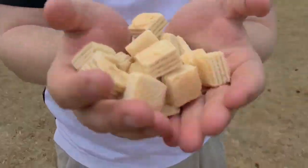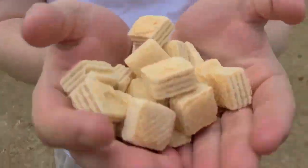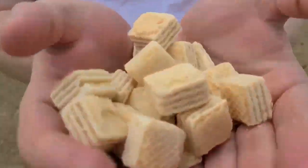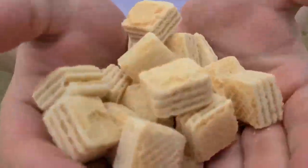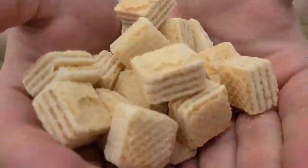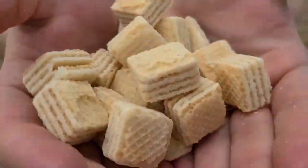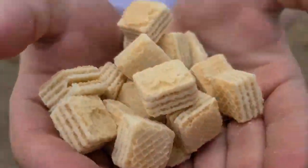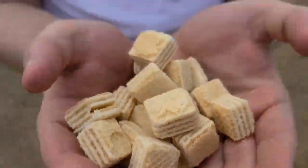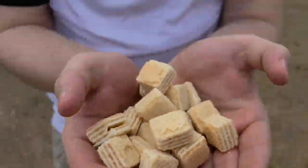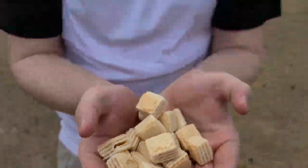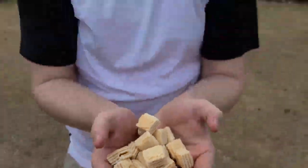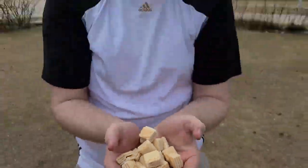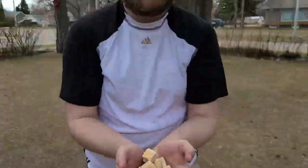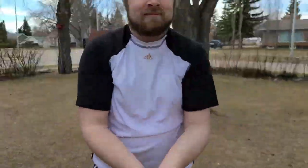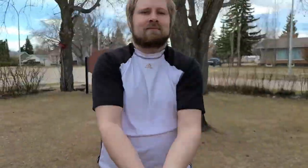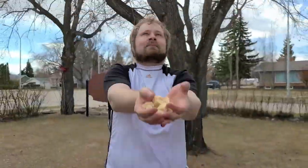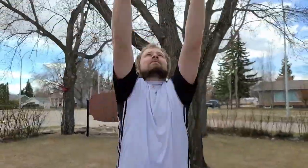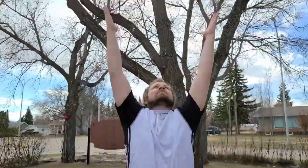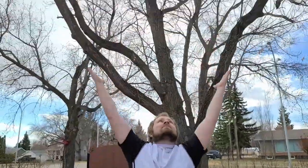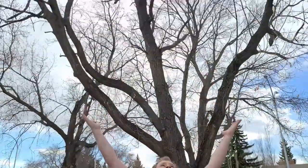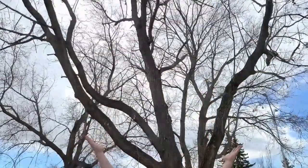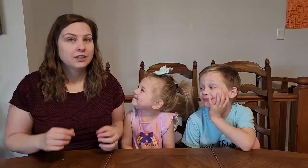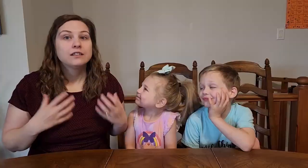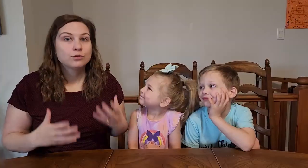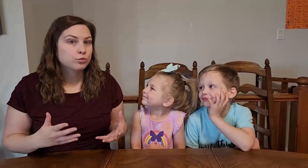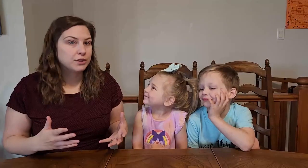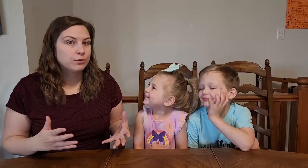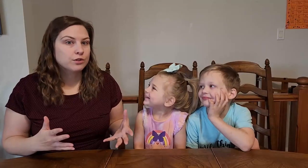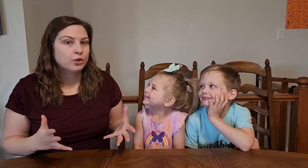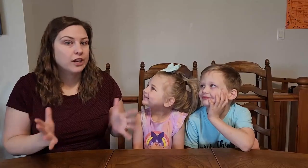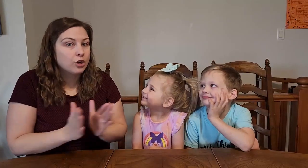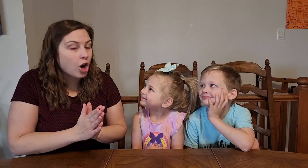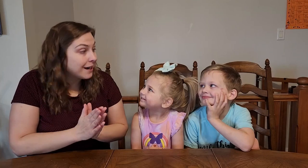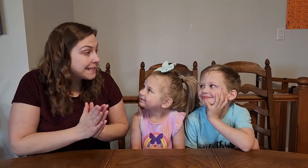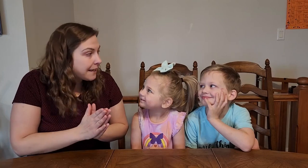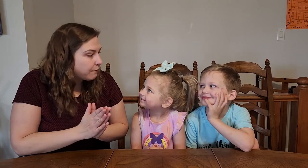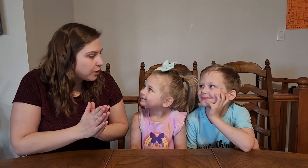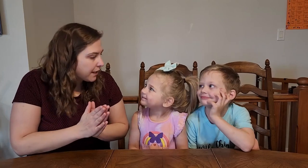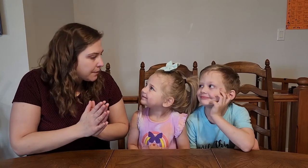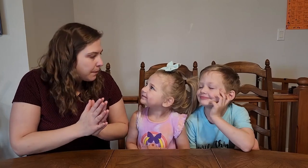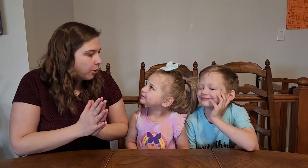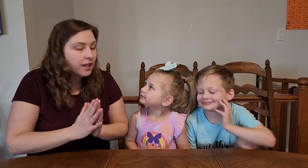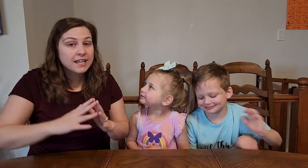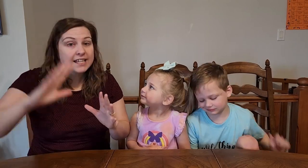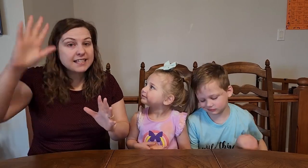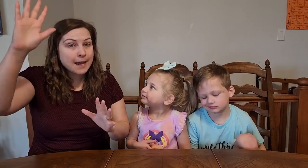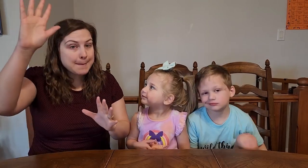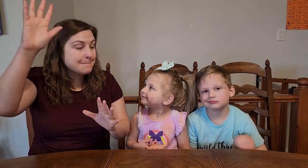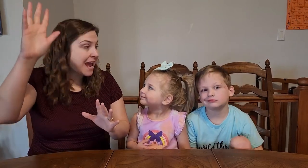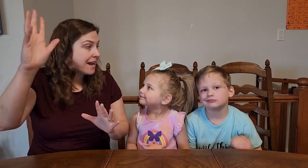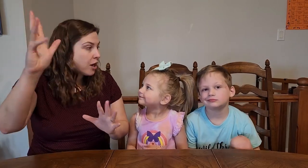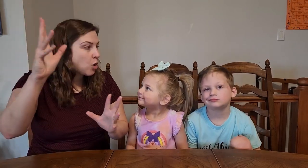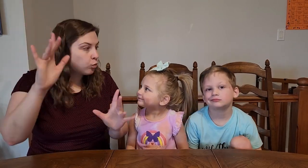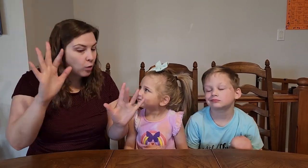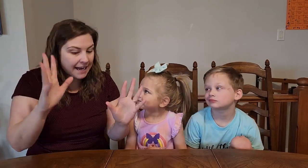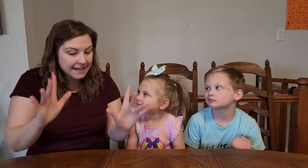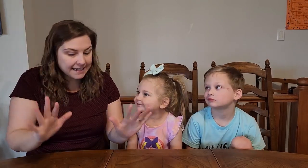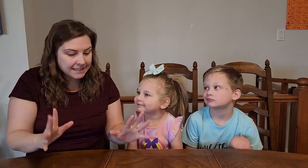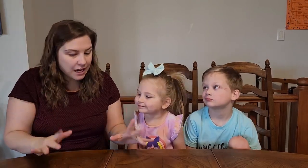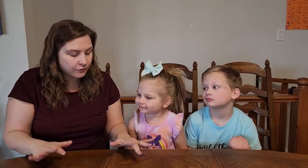what the people needed, and he took care of them. That was a really cool story. God didn't forget his people. He sent manna raining down from